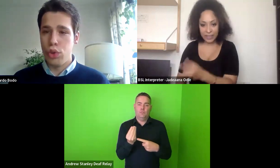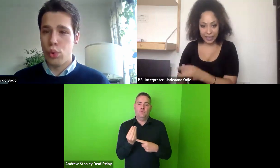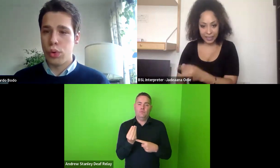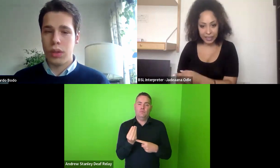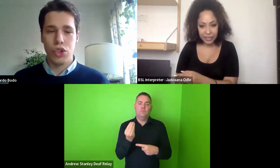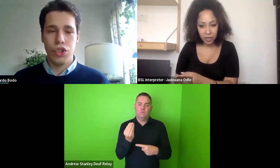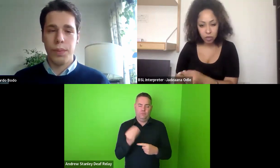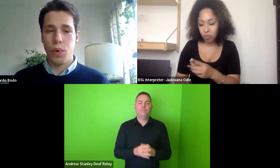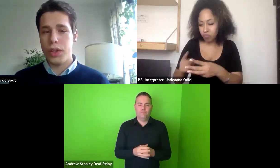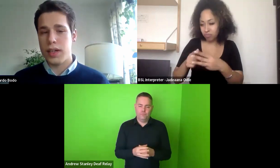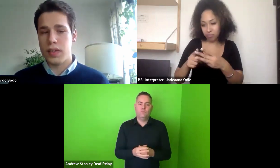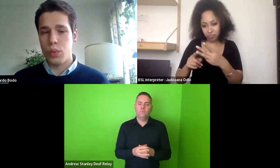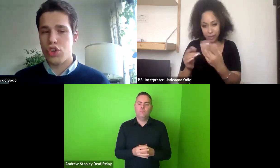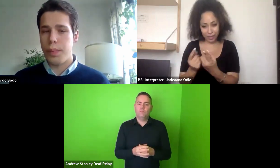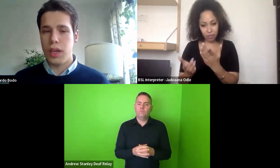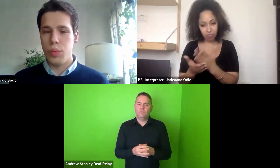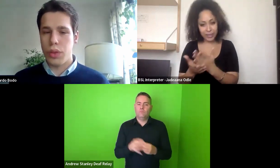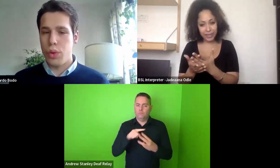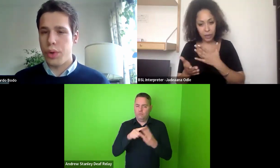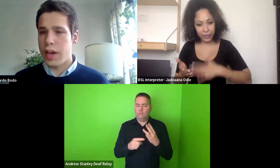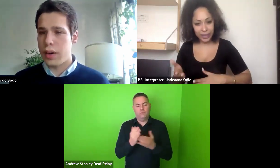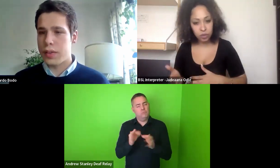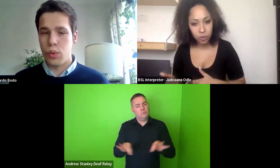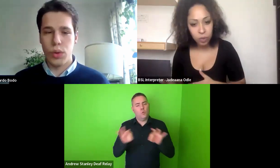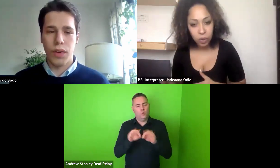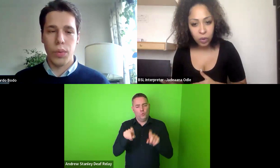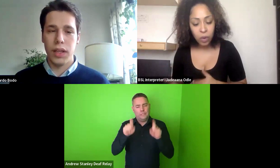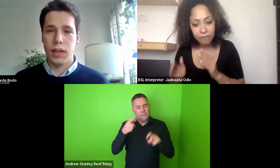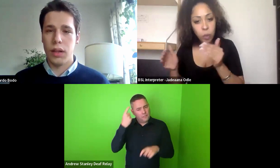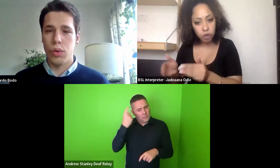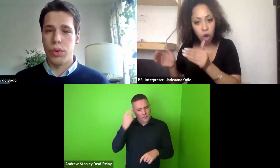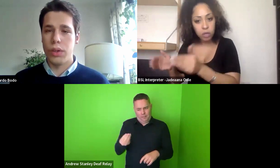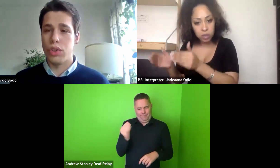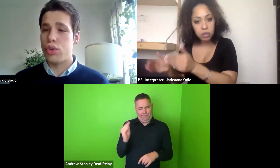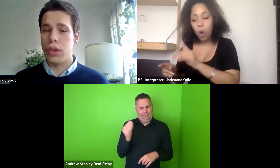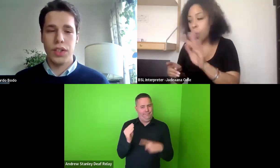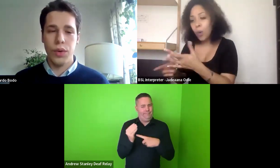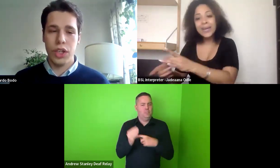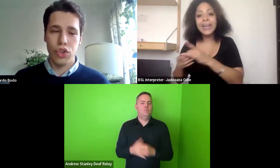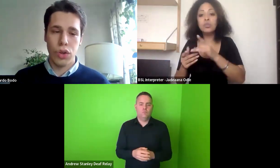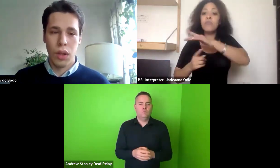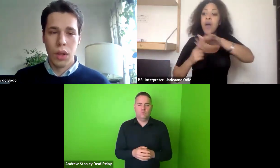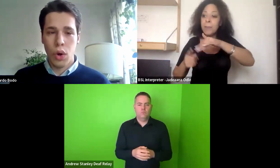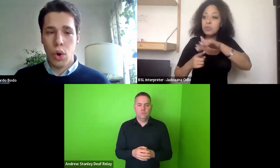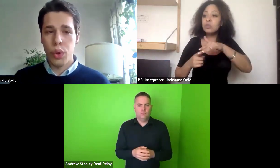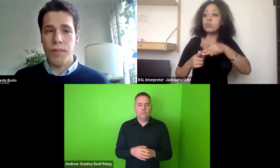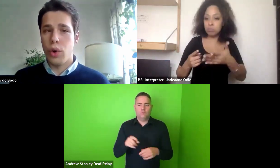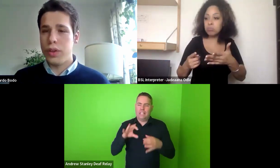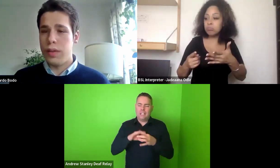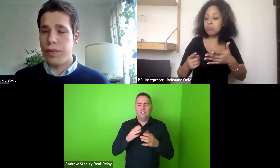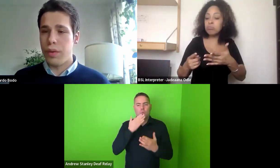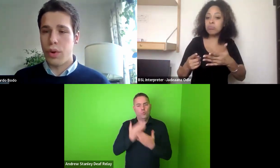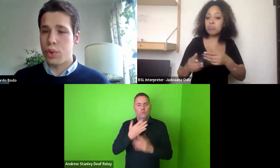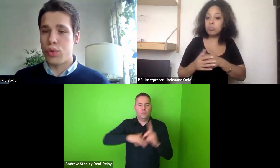of new cheap products which are made with no regards to environmental or social consideration, or we